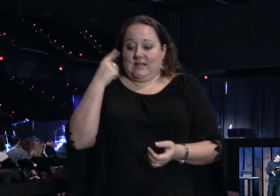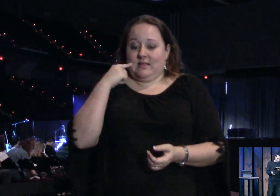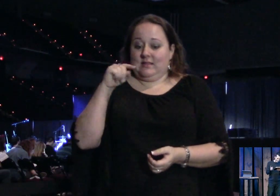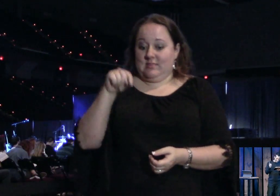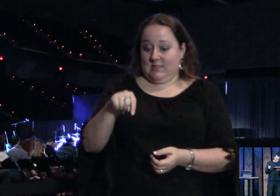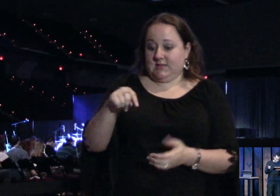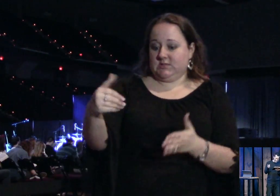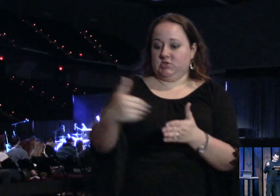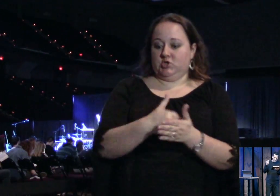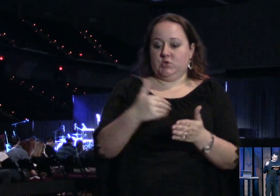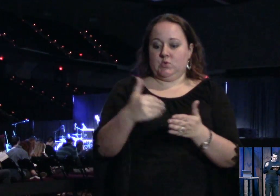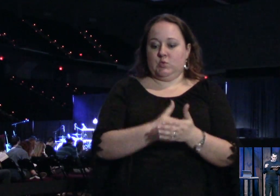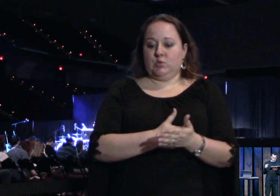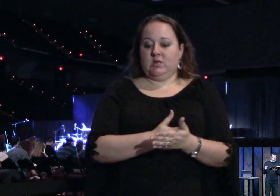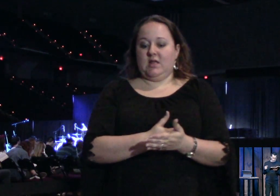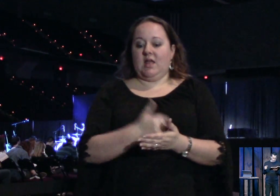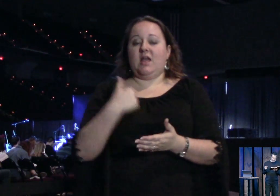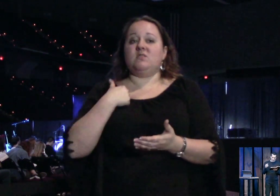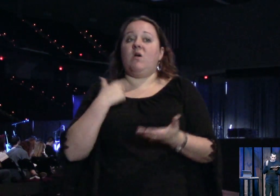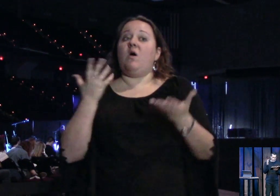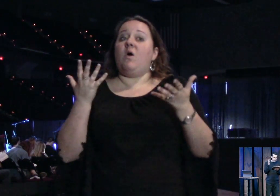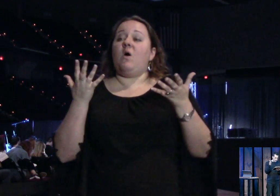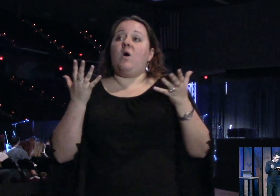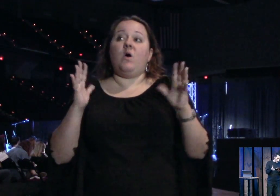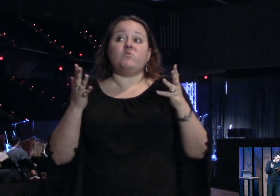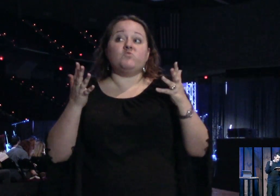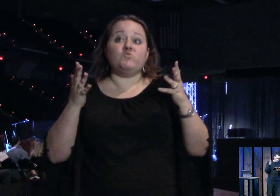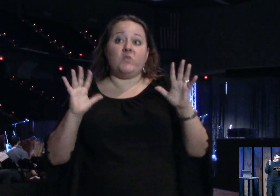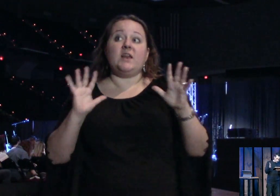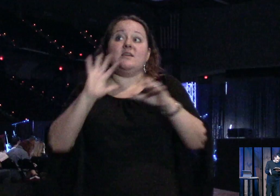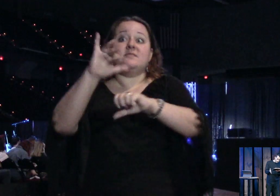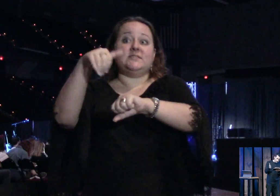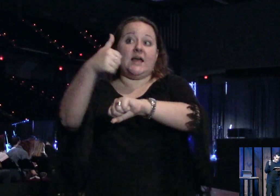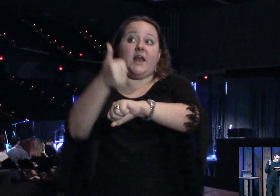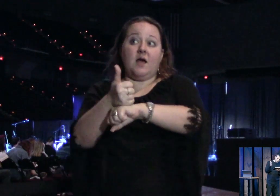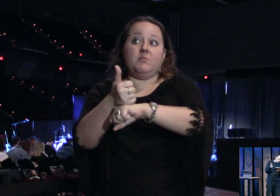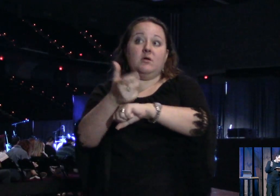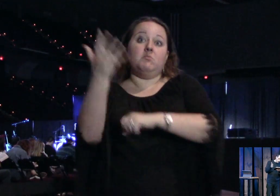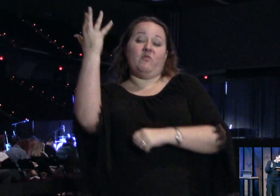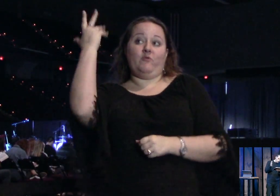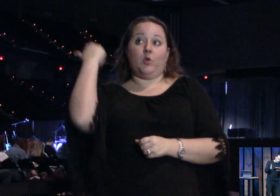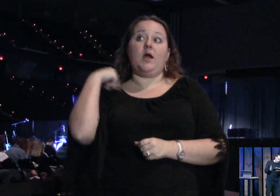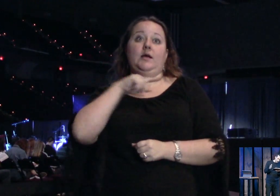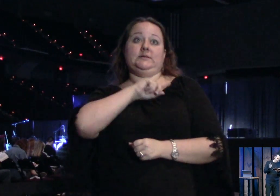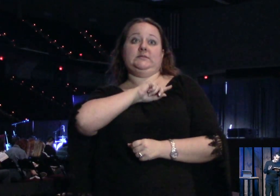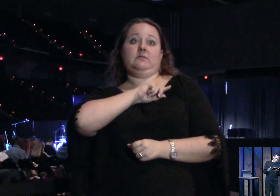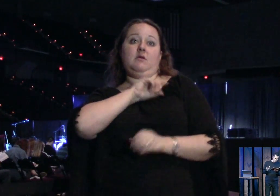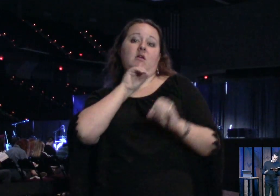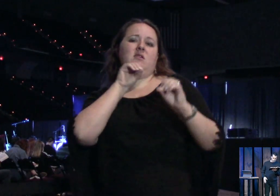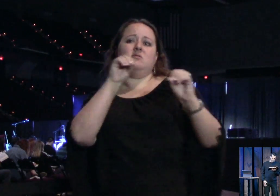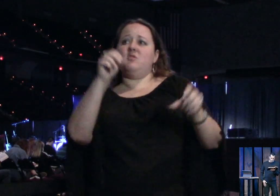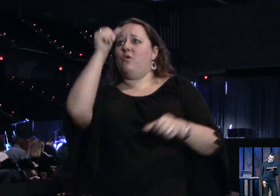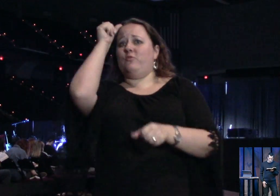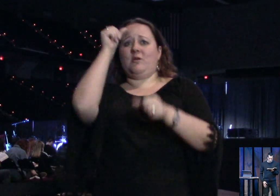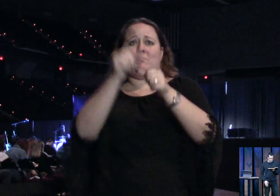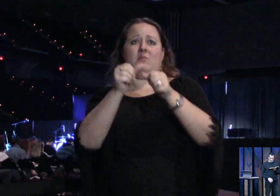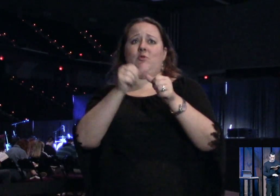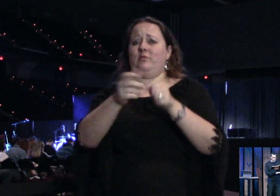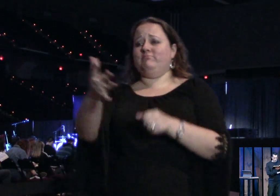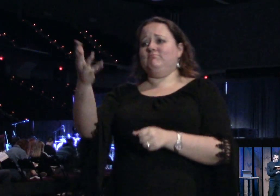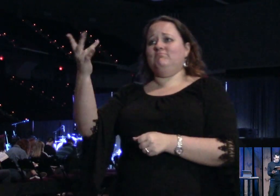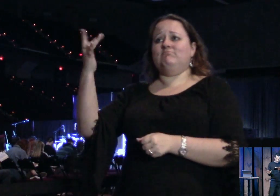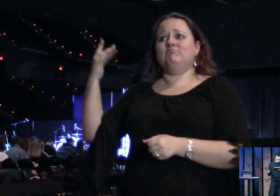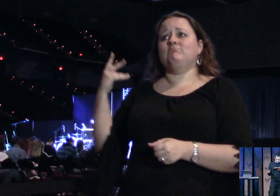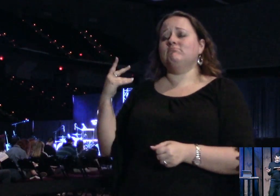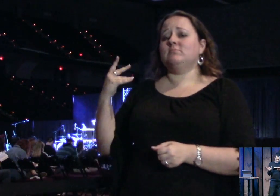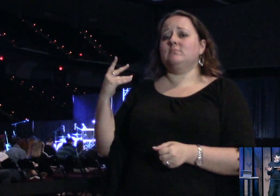which it is said, see, this is new? It has been already in the ages before us. There is